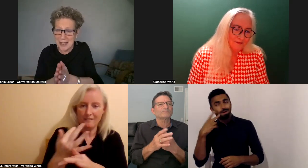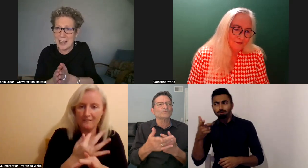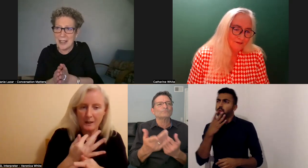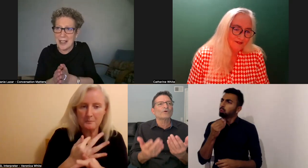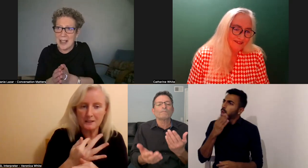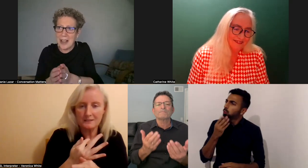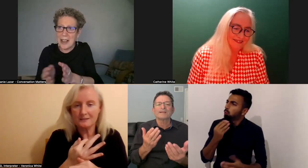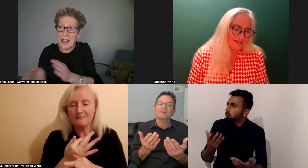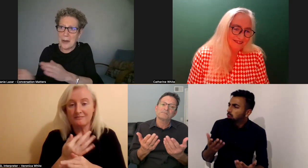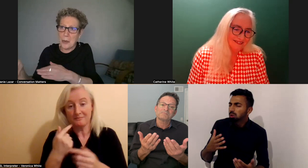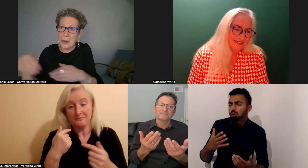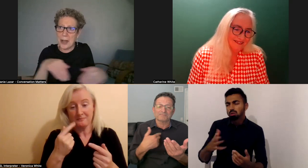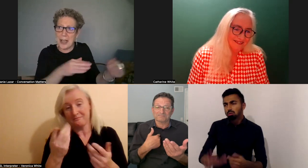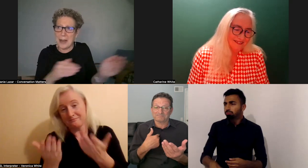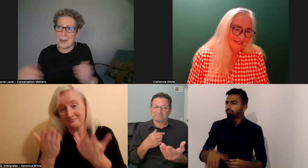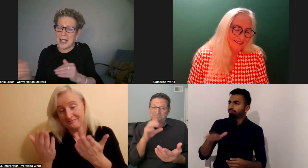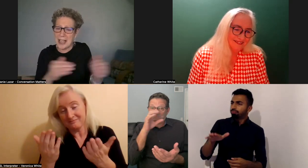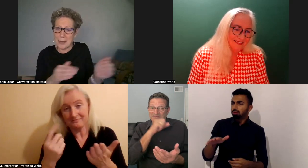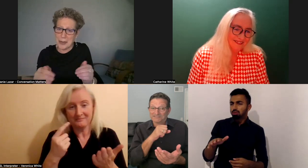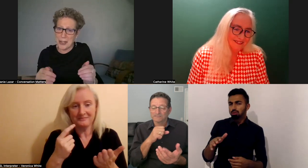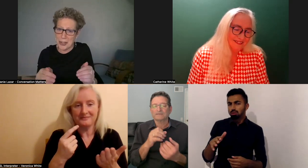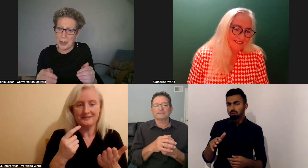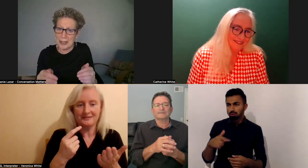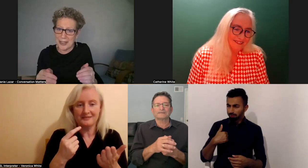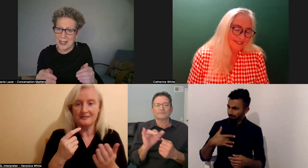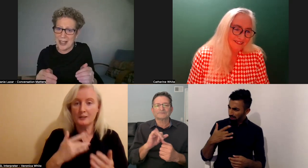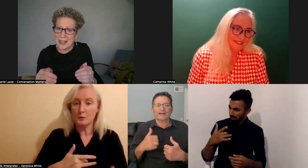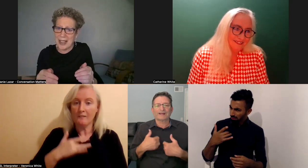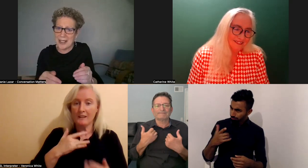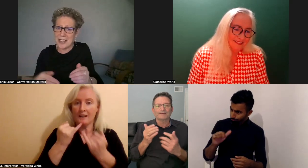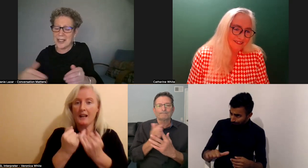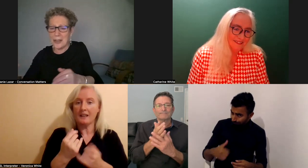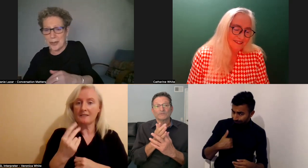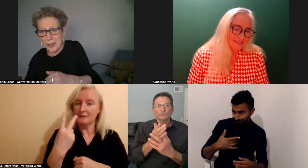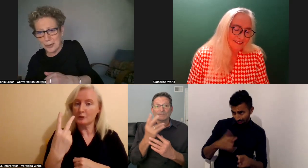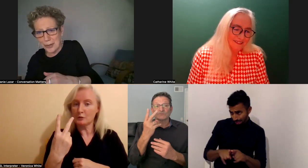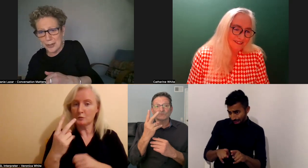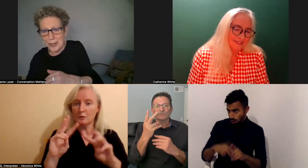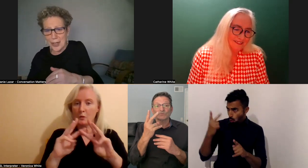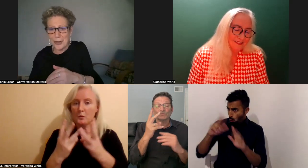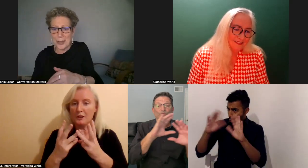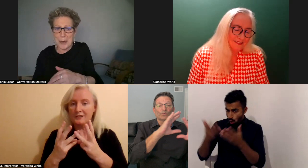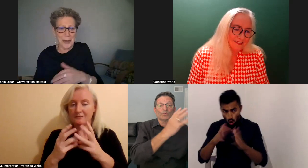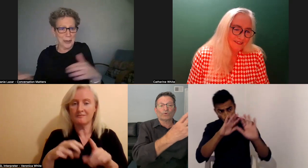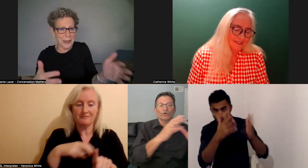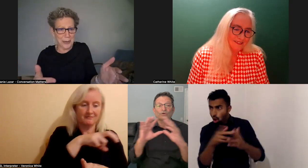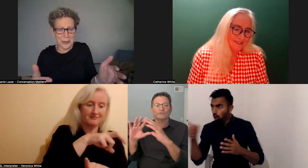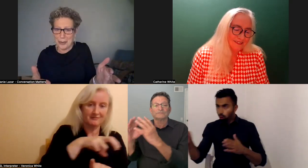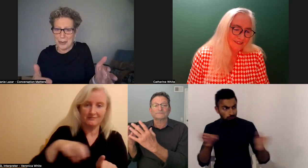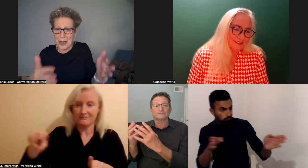I'm guessing, it was like living between 2 worlds, that you